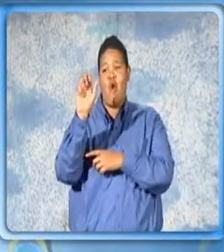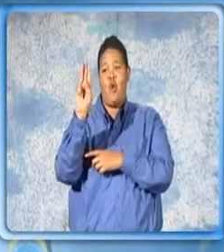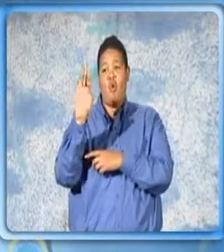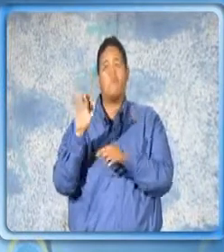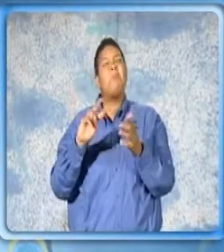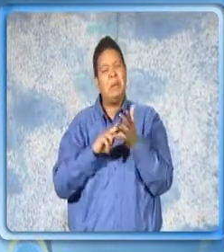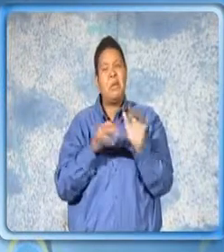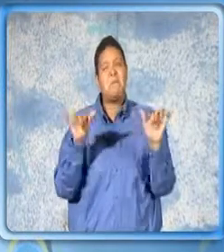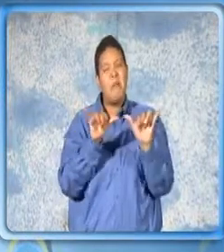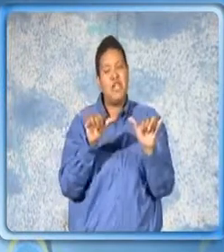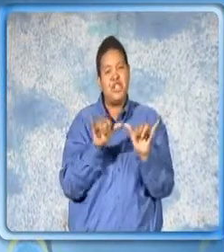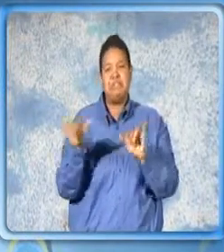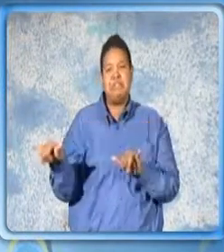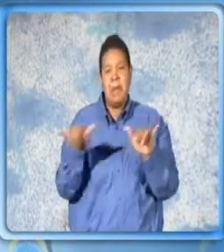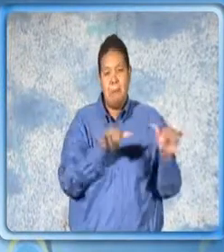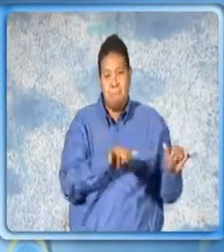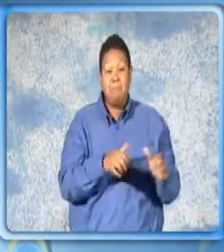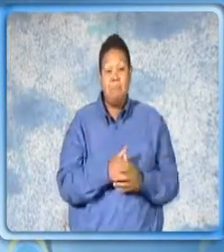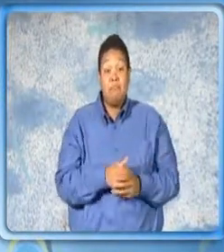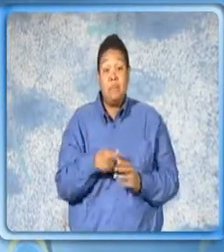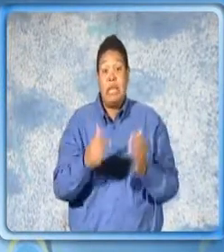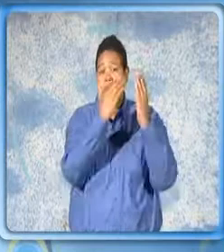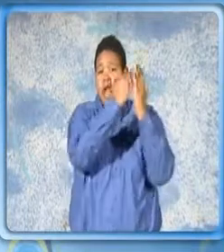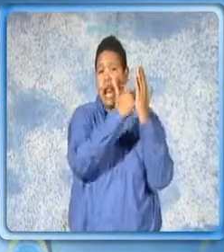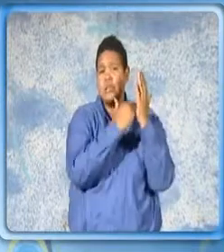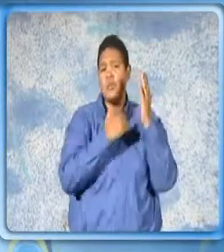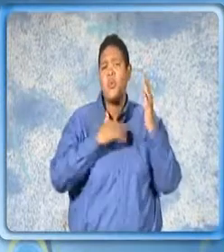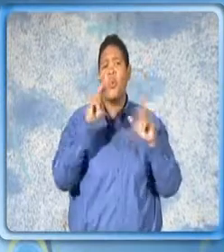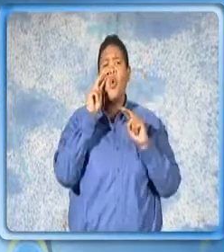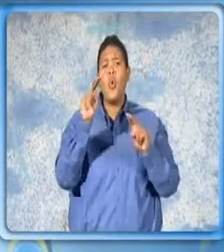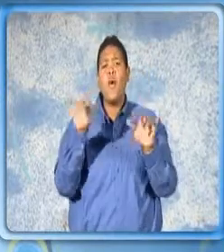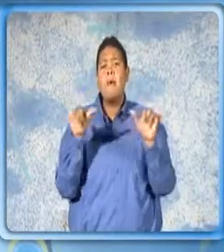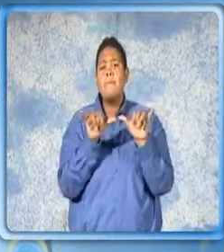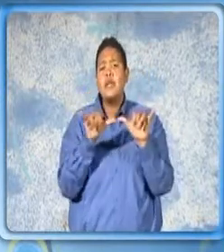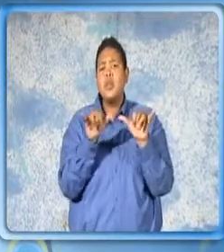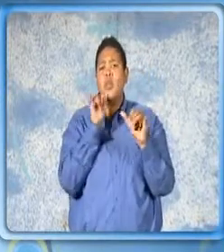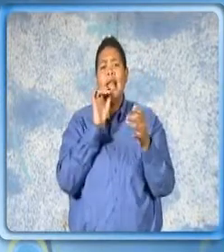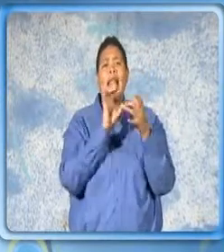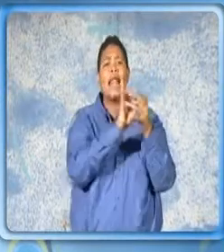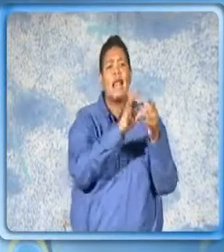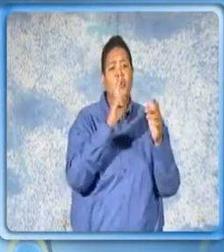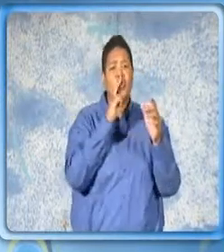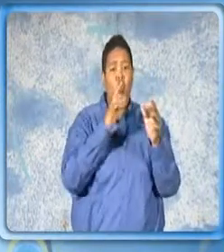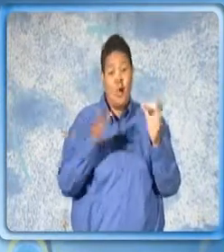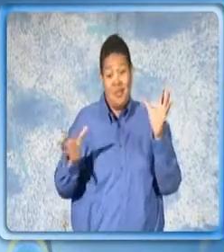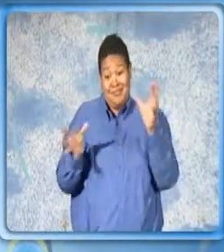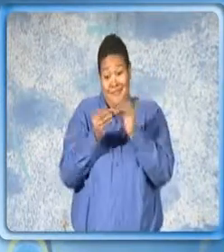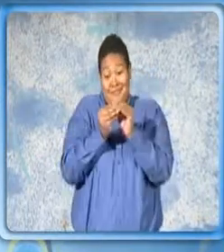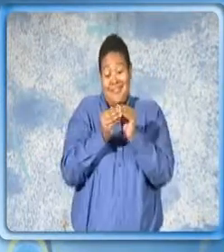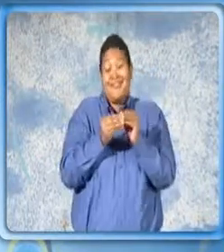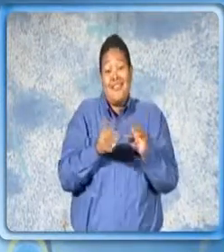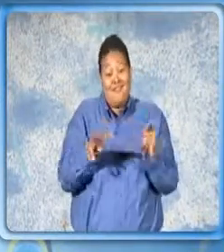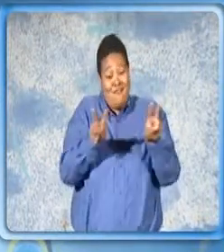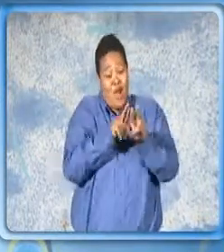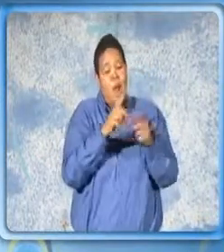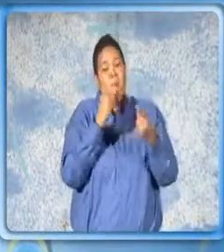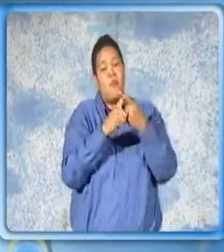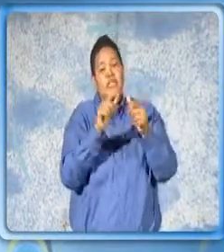measurement. In this lesson, we will look at measurement with regards to perimeter and area.